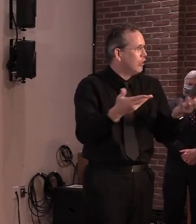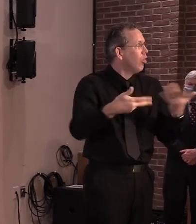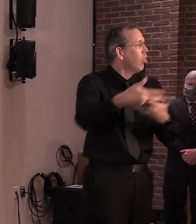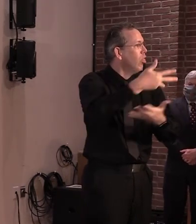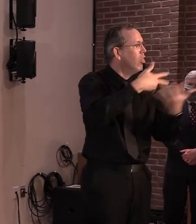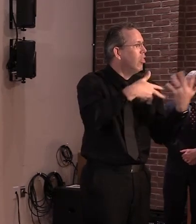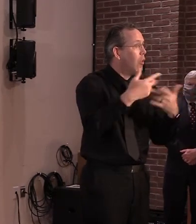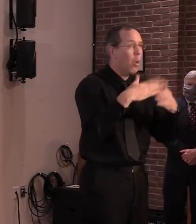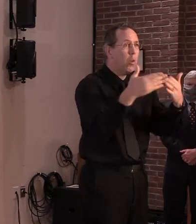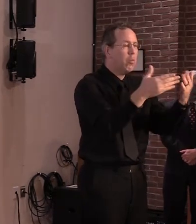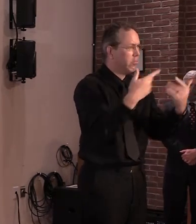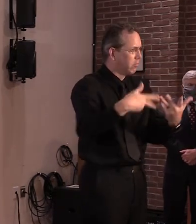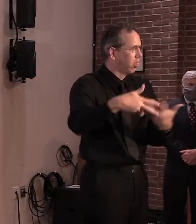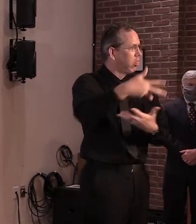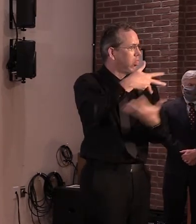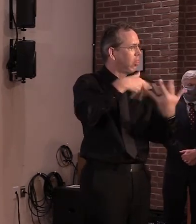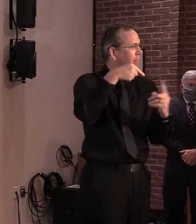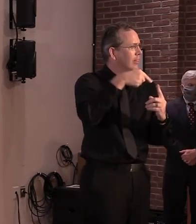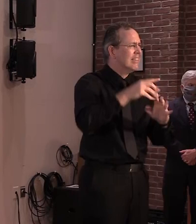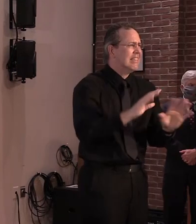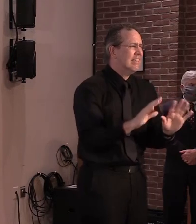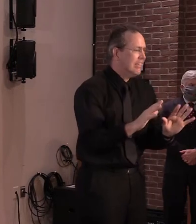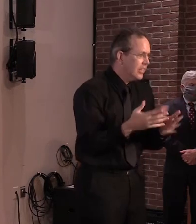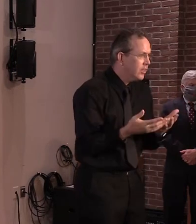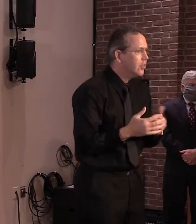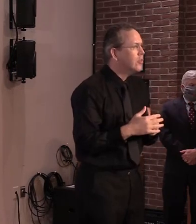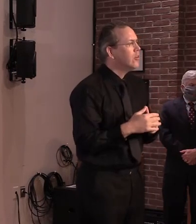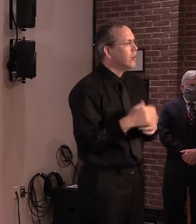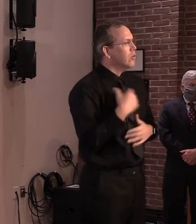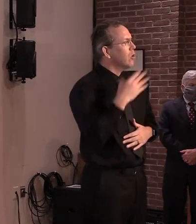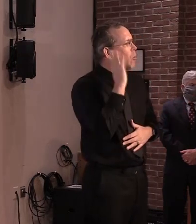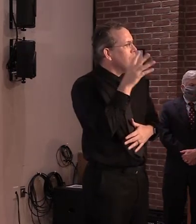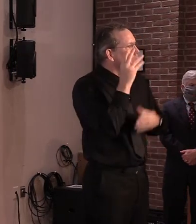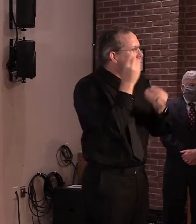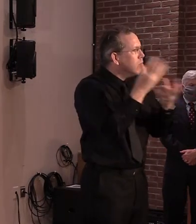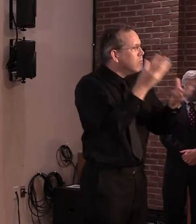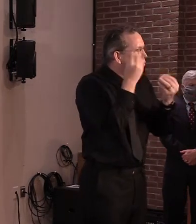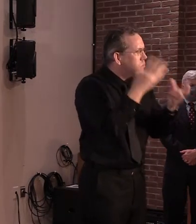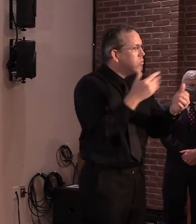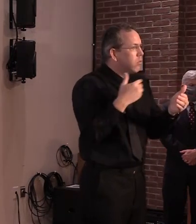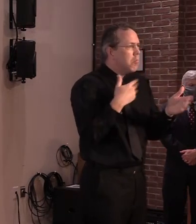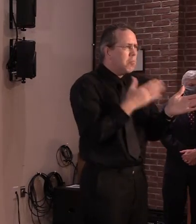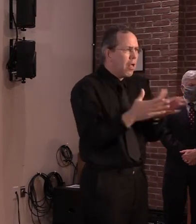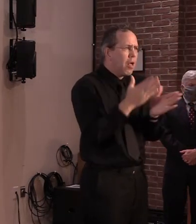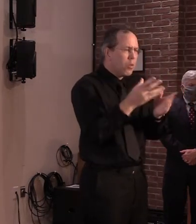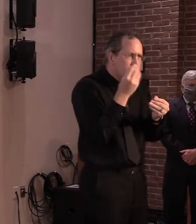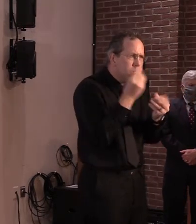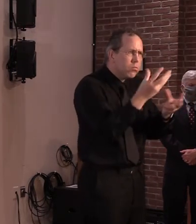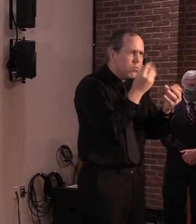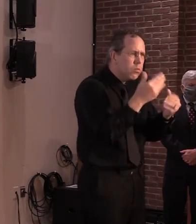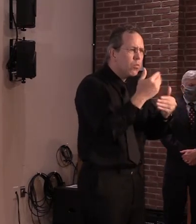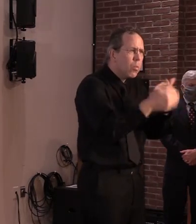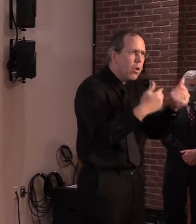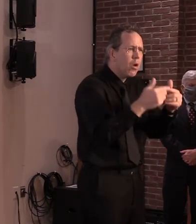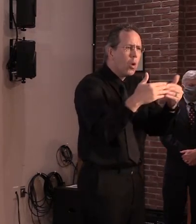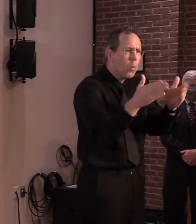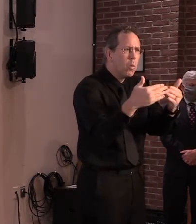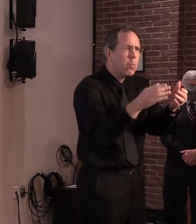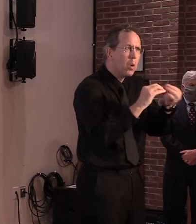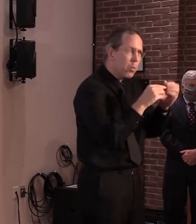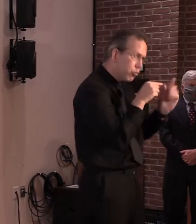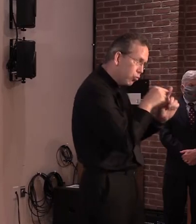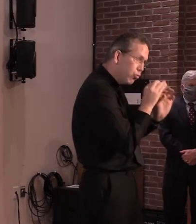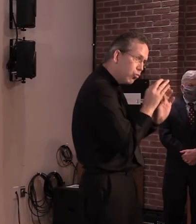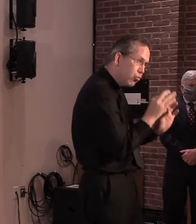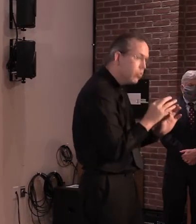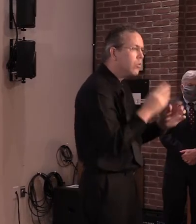we'll continue to be upfront with you on our thinking and the data behind it. And on that note, as I previewed over the last